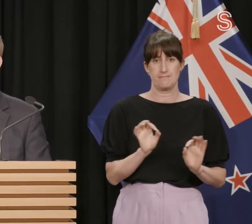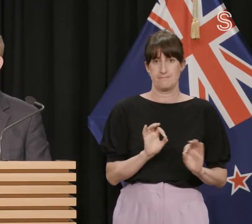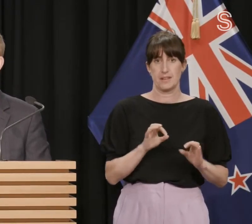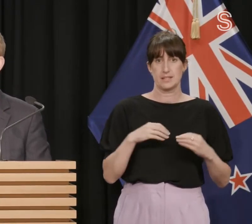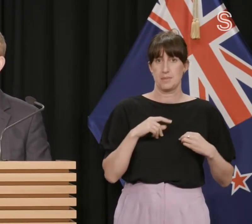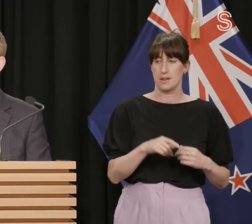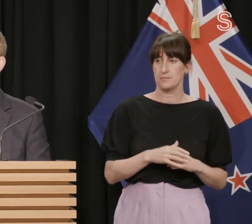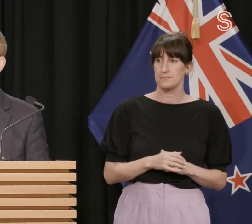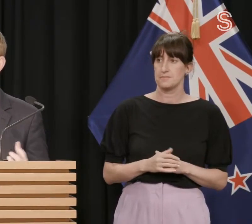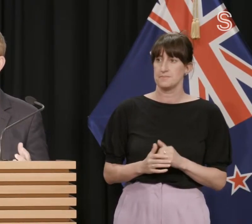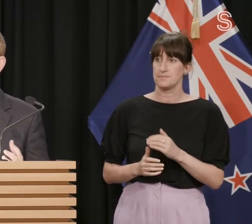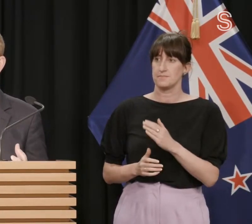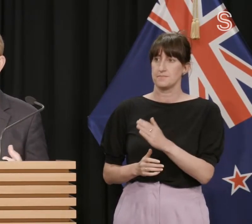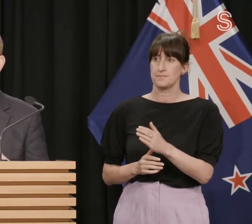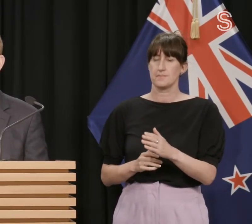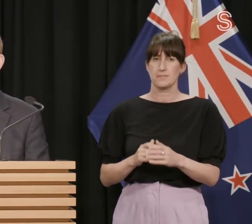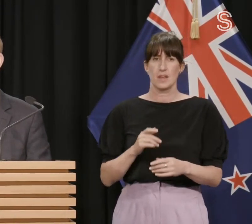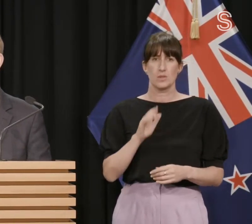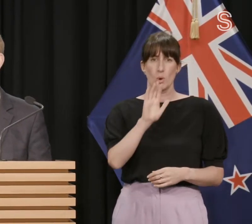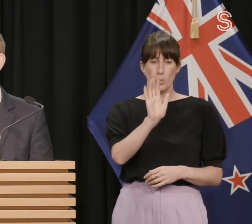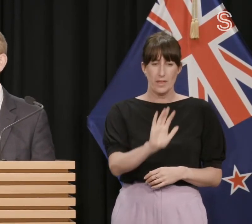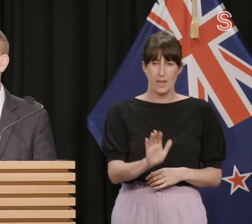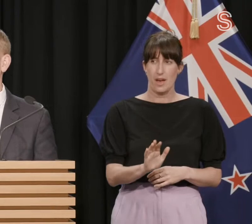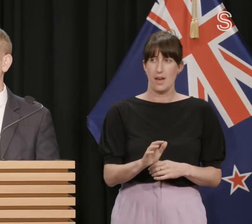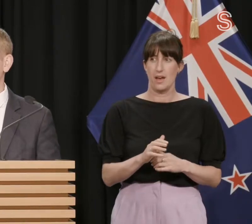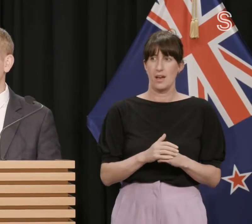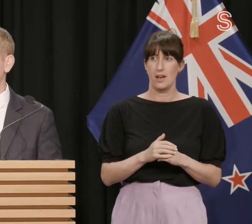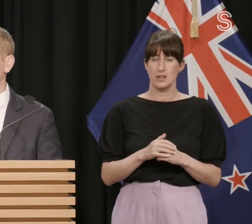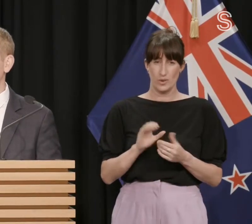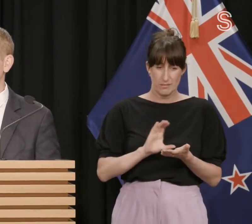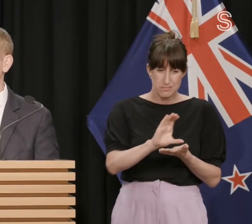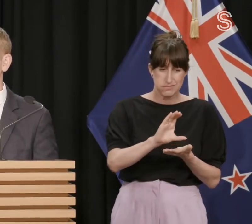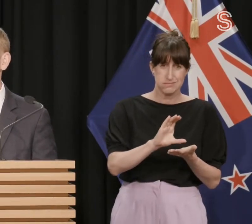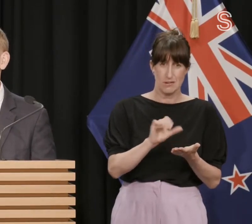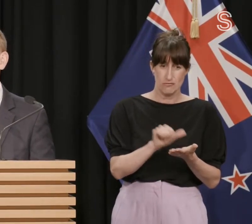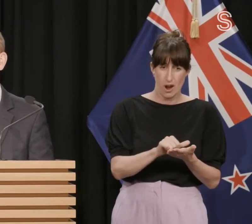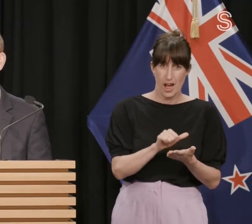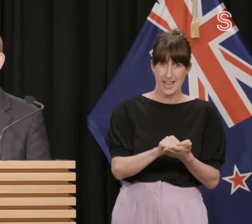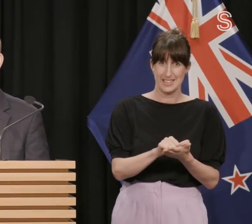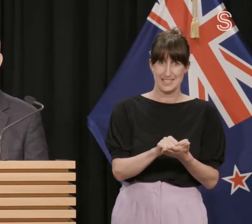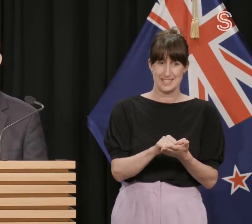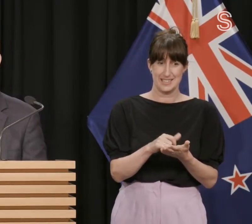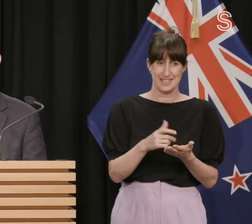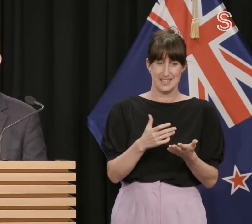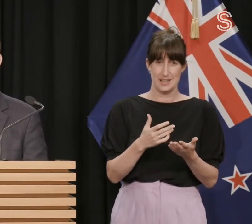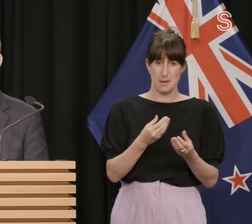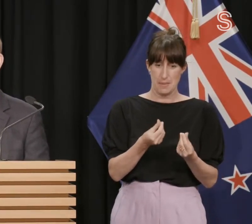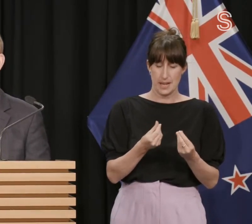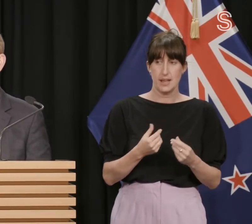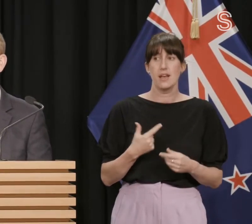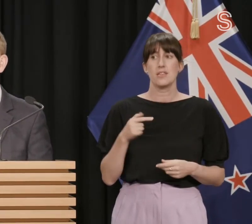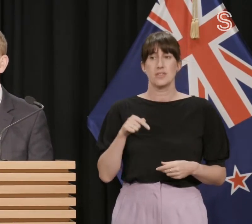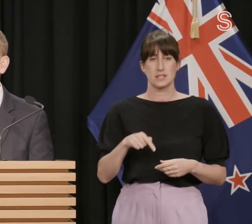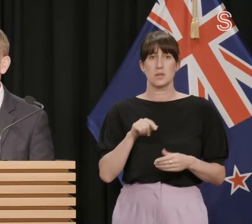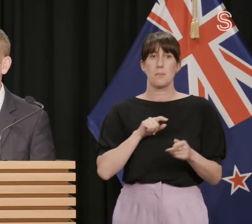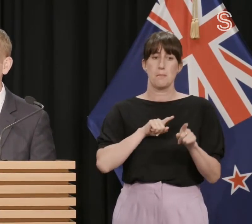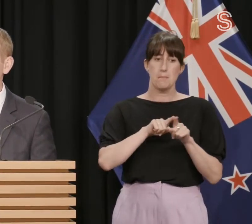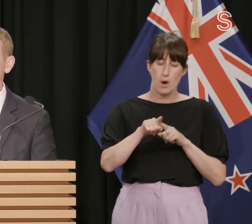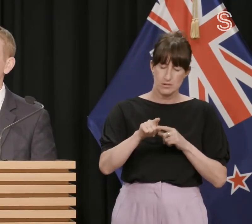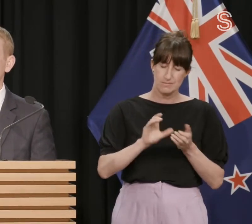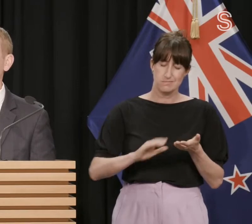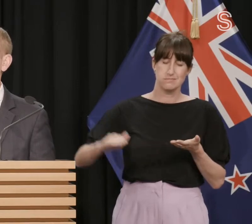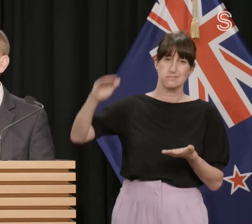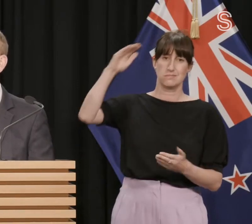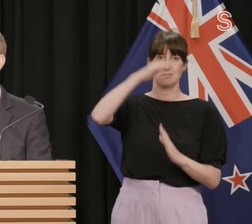comparable events, and the sorts of contributions that have been made to the mayoral relief funds. This is the largest contribution to a mayoral relief fund that's ever been